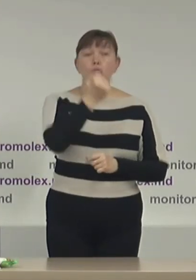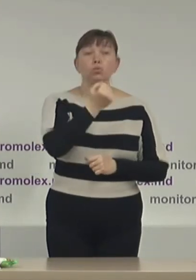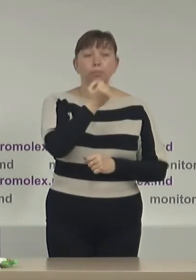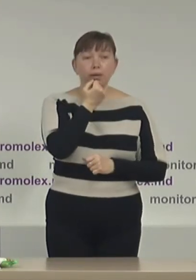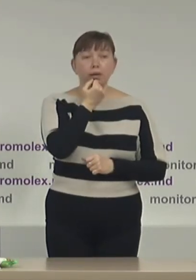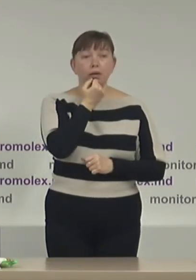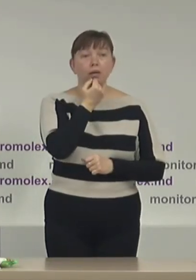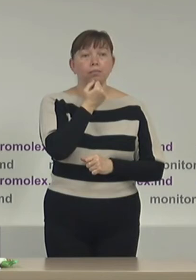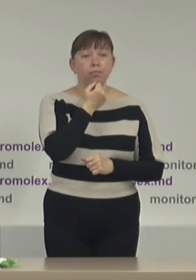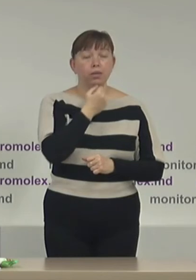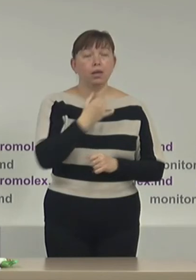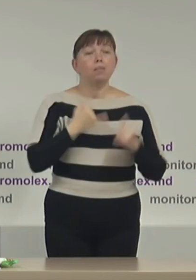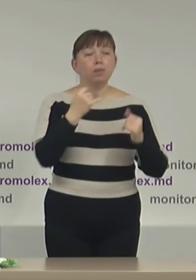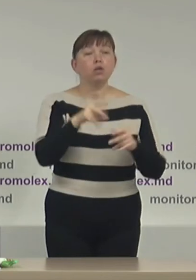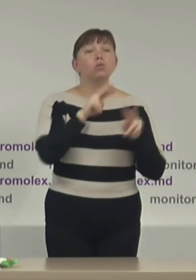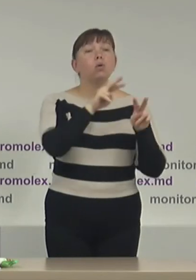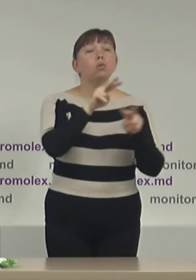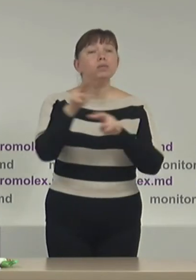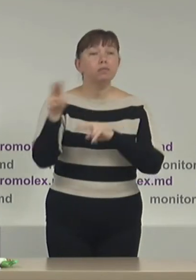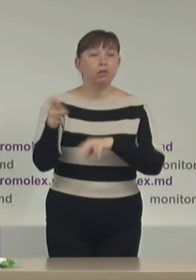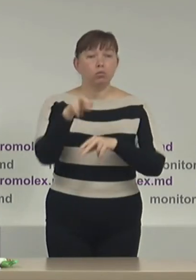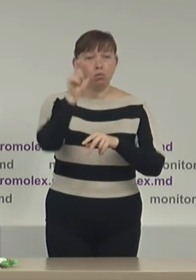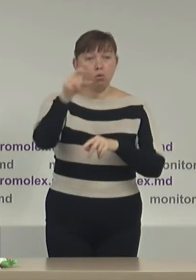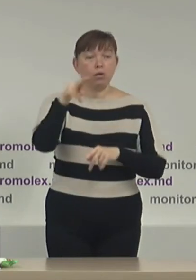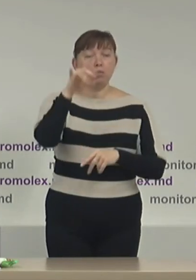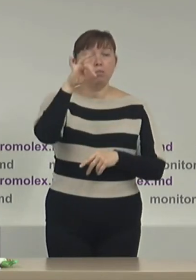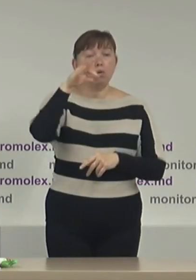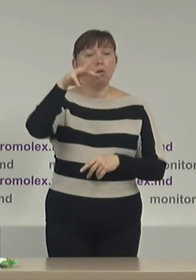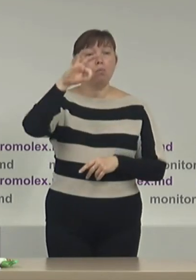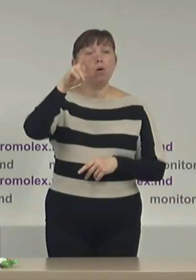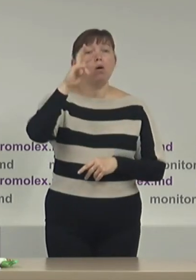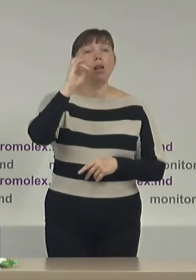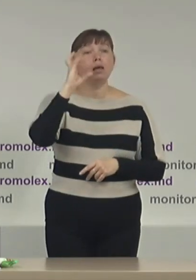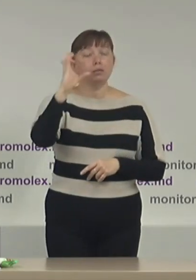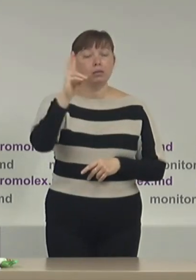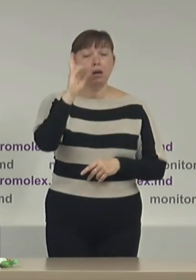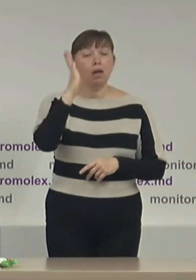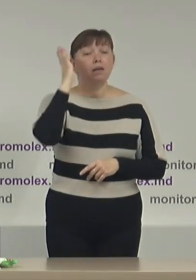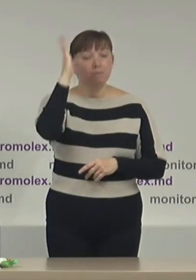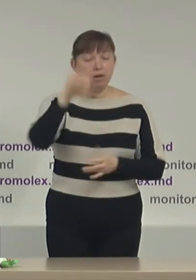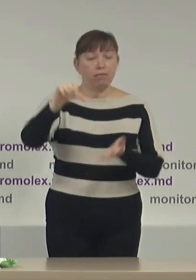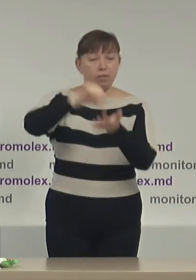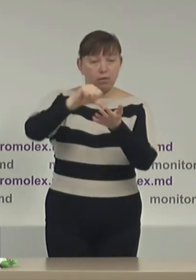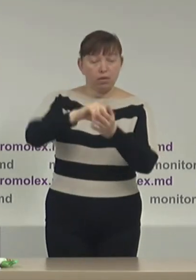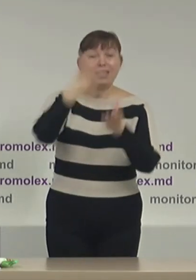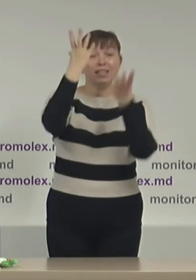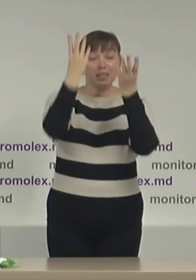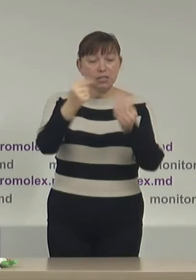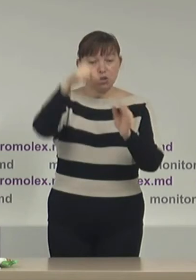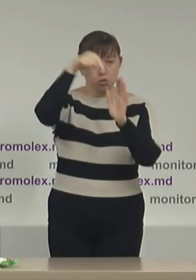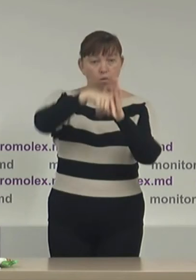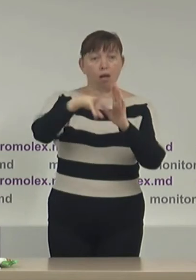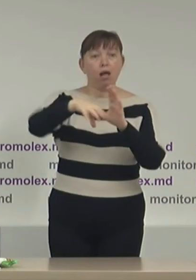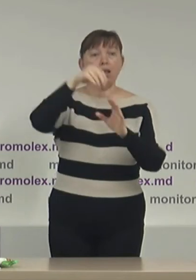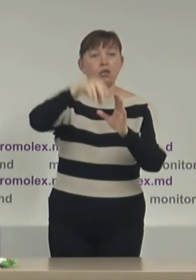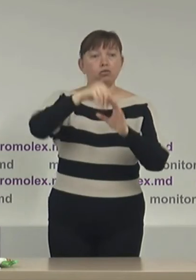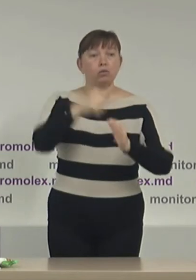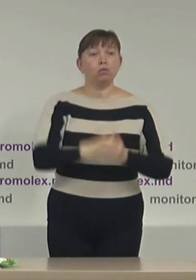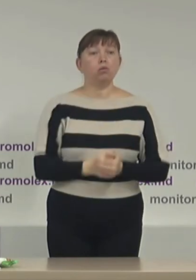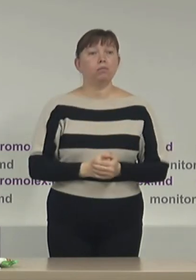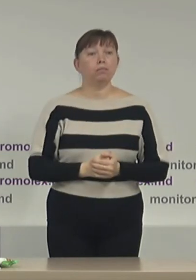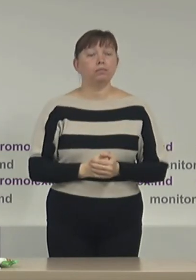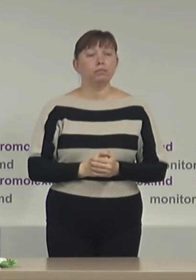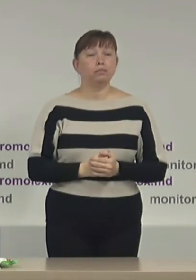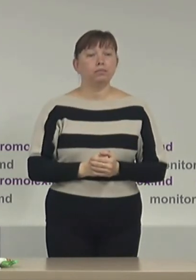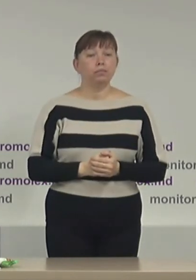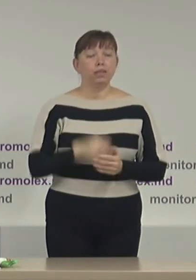would like to thank Promo-LEX observers who will be involved on the election day in monitoring